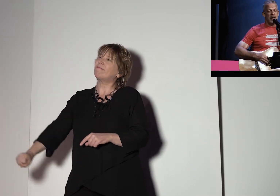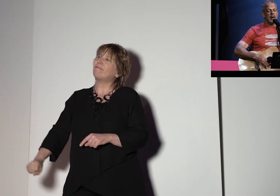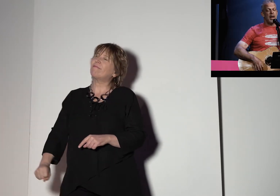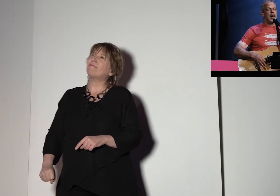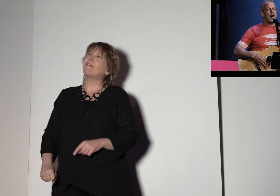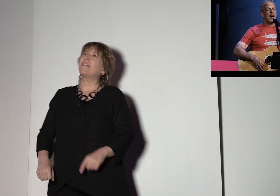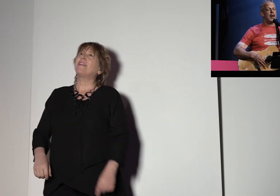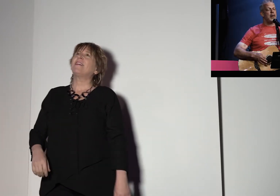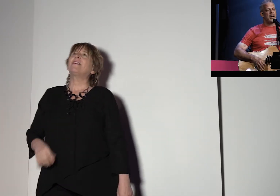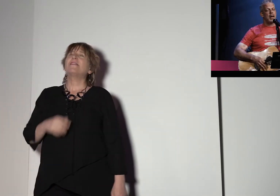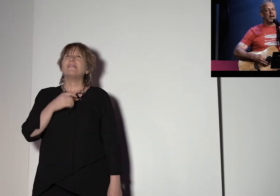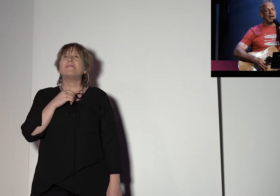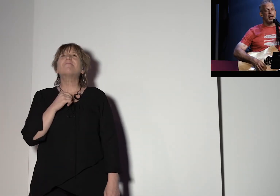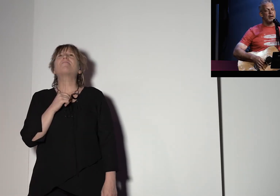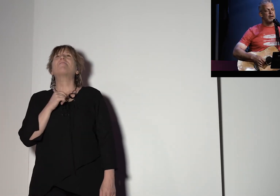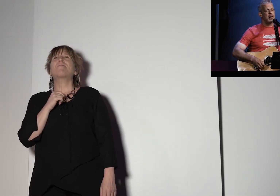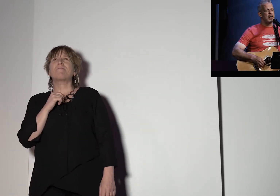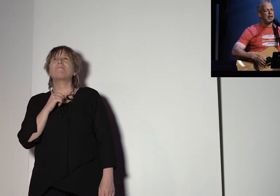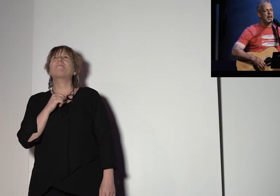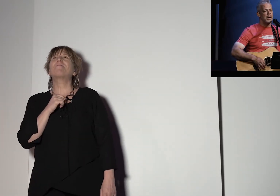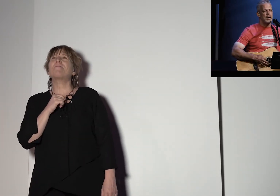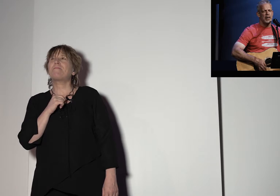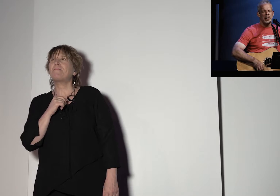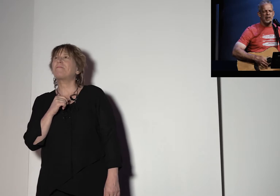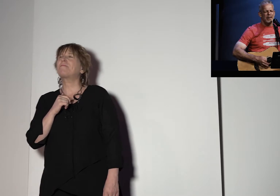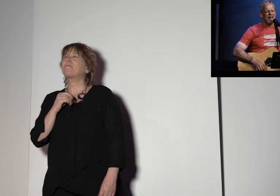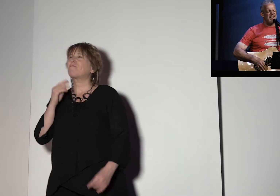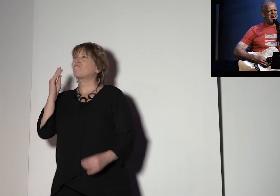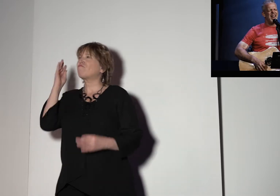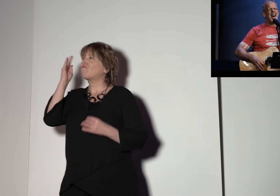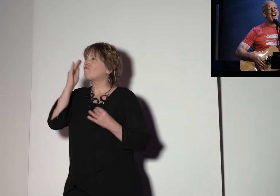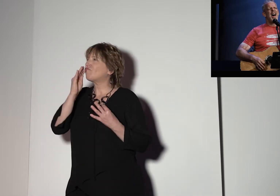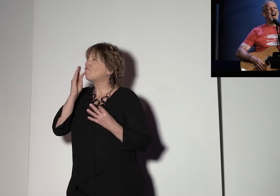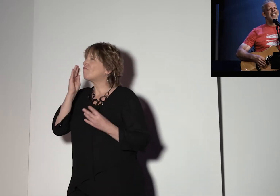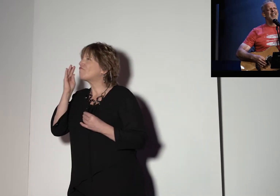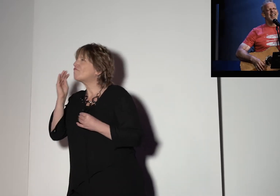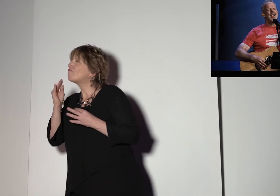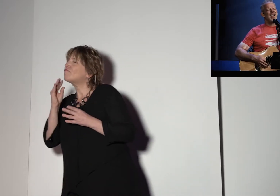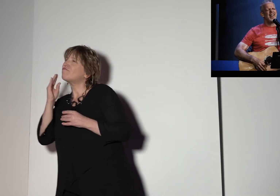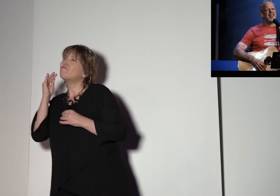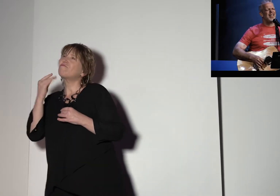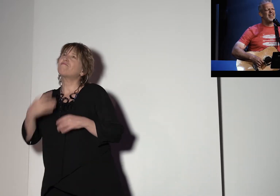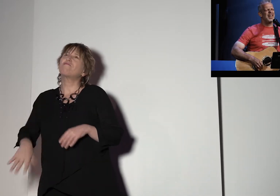na na na na na na na